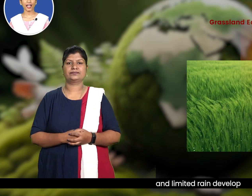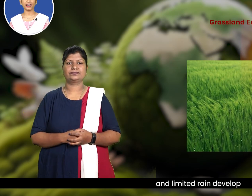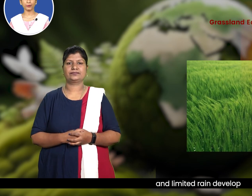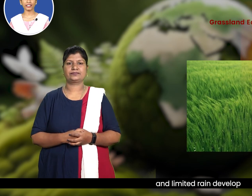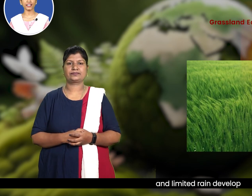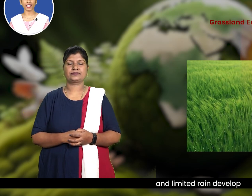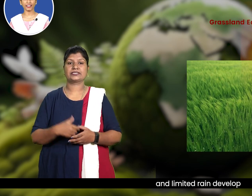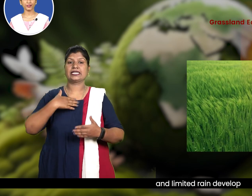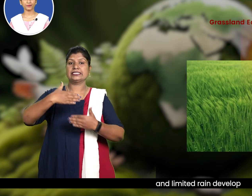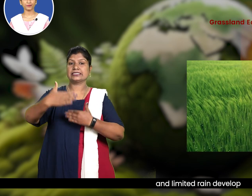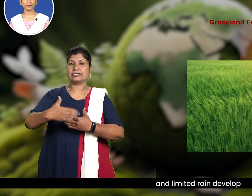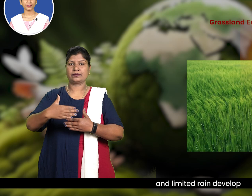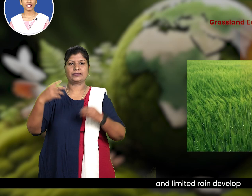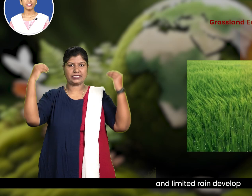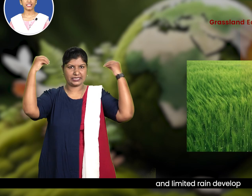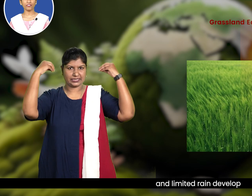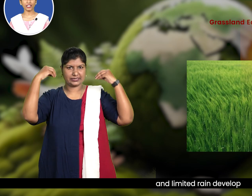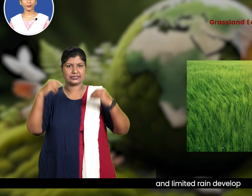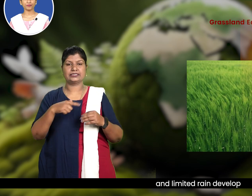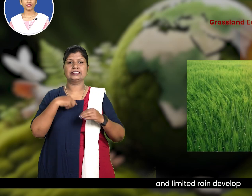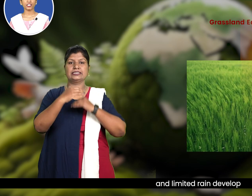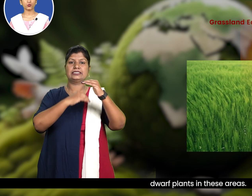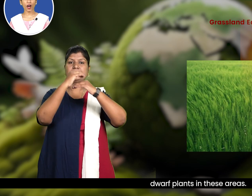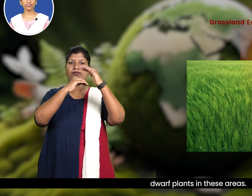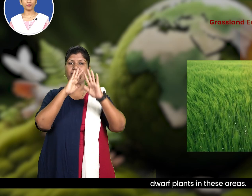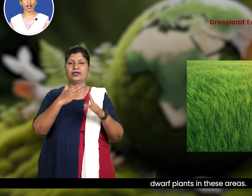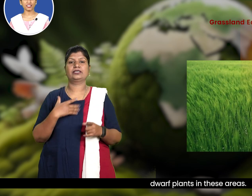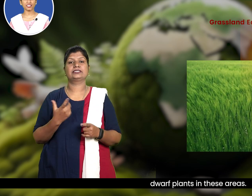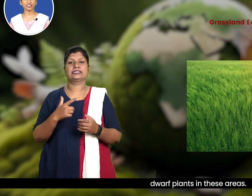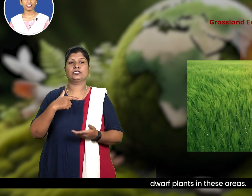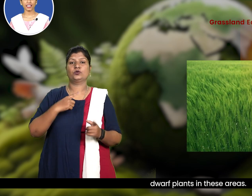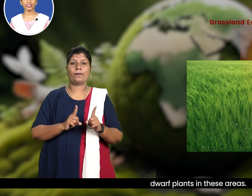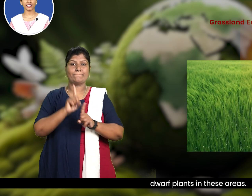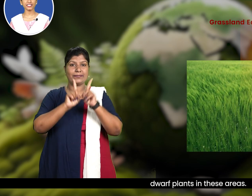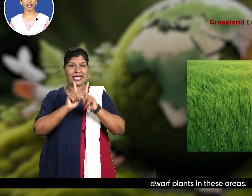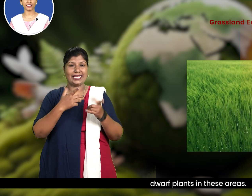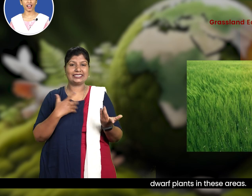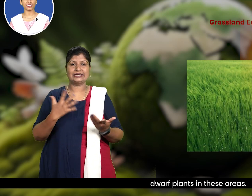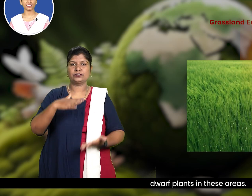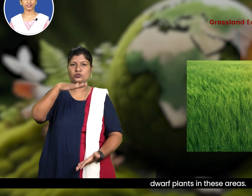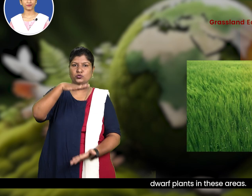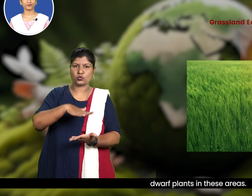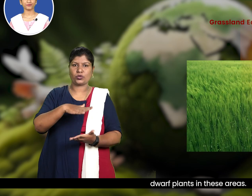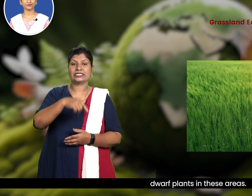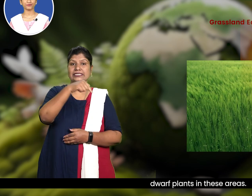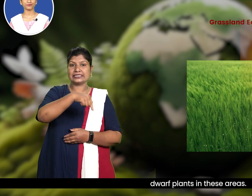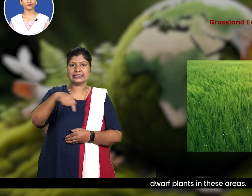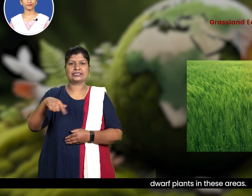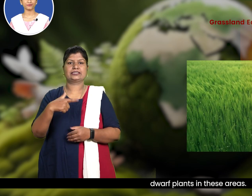and limited rain develop dwarf plants in these areas.